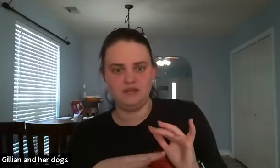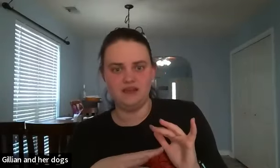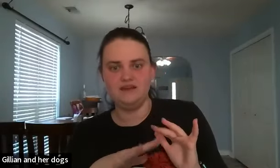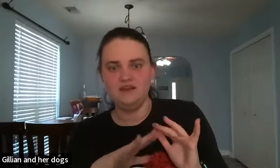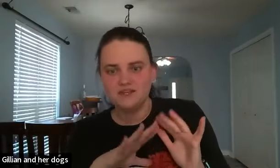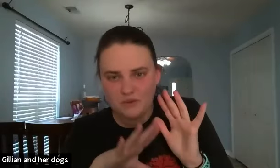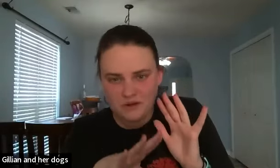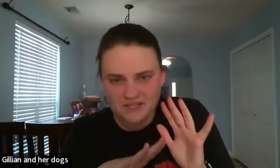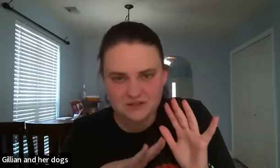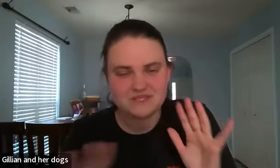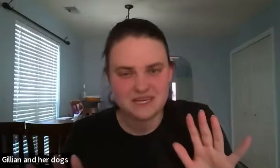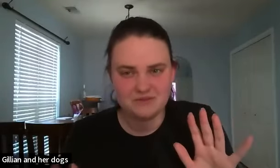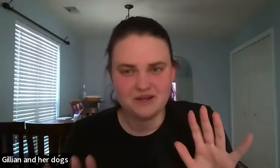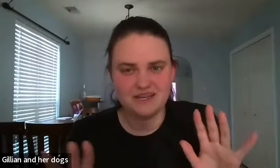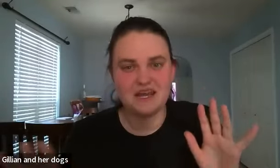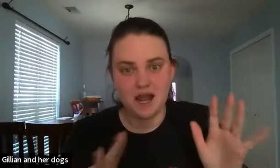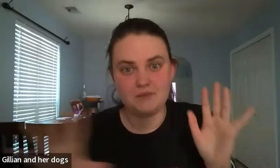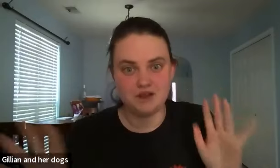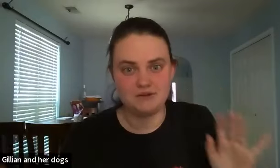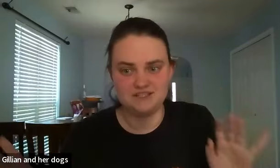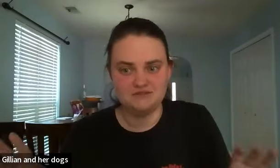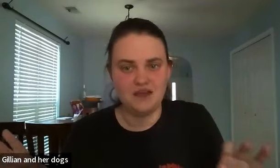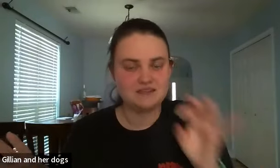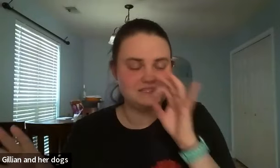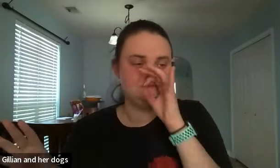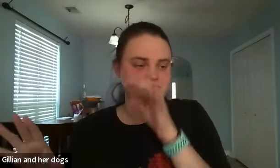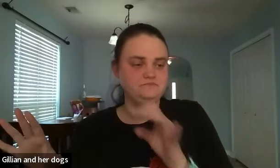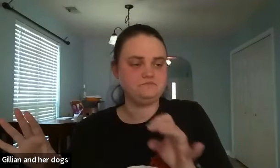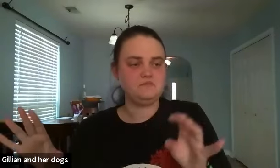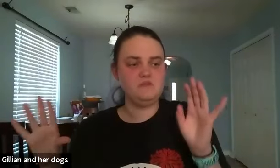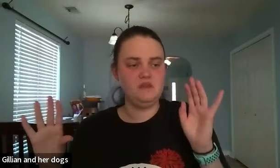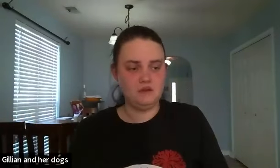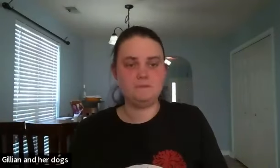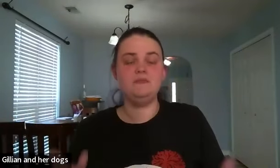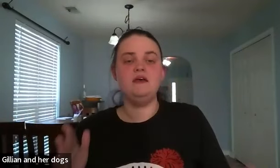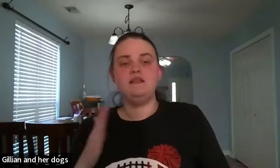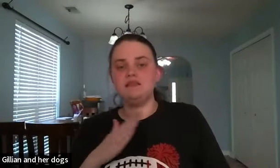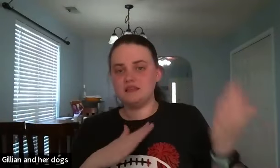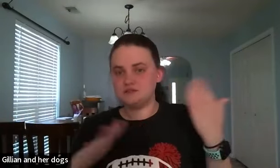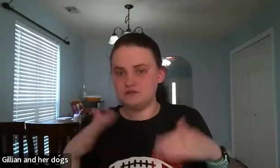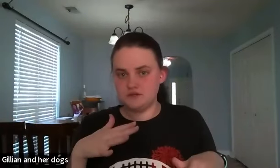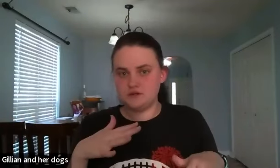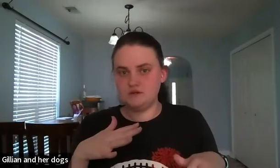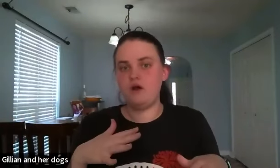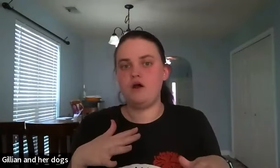at. So I want to make sure I'm seeing everybody and I'm not going too fast. Okay, let's review